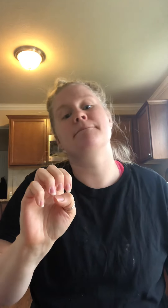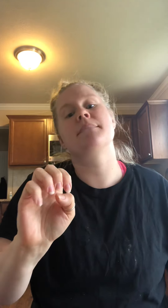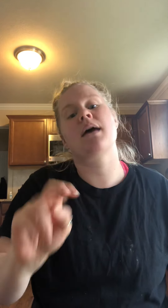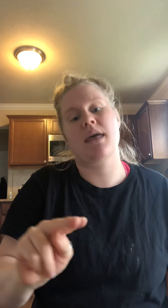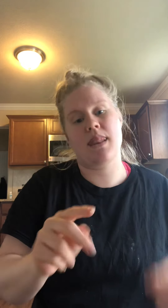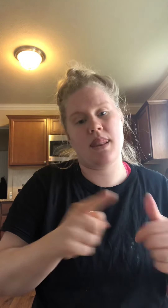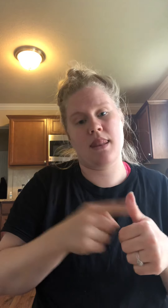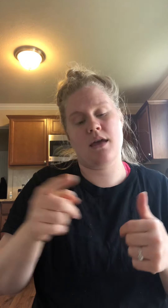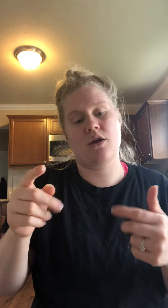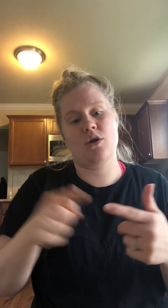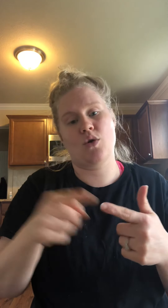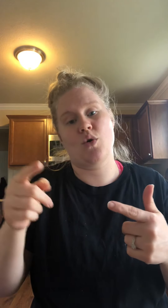women,